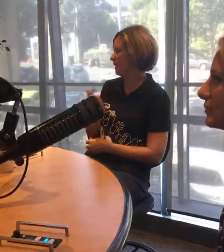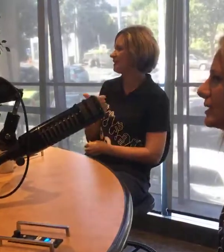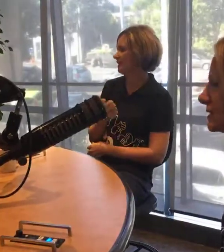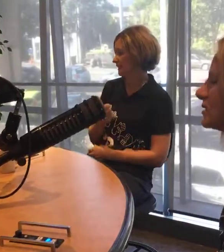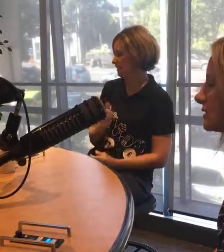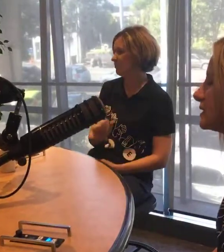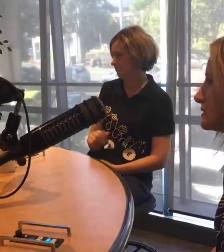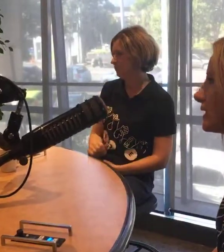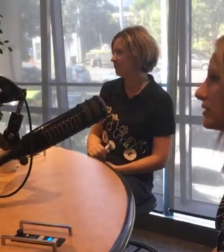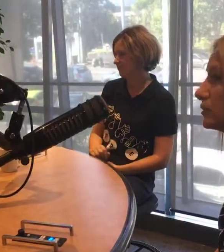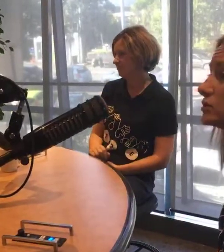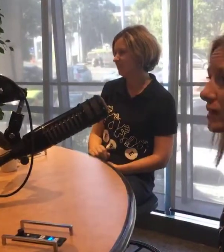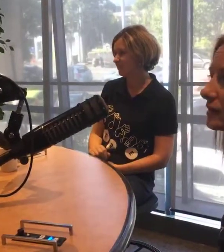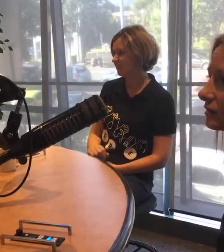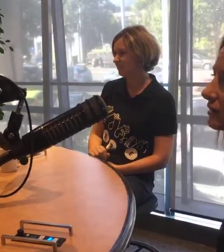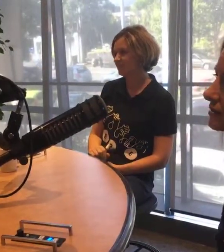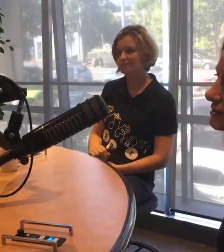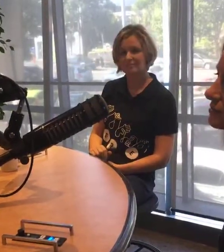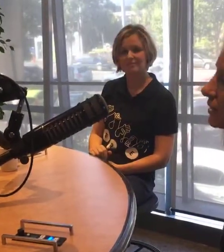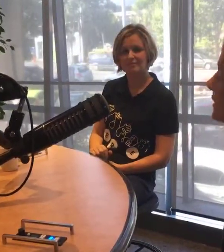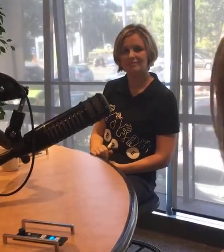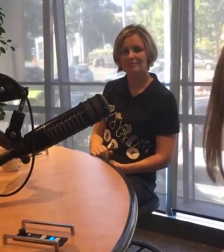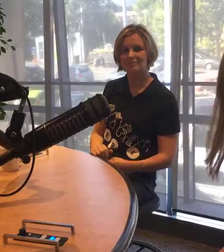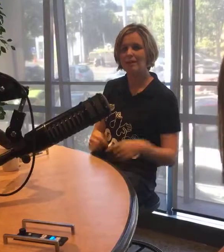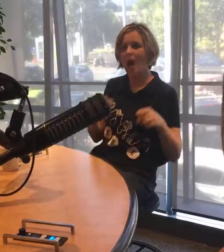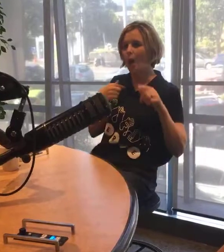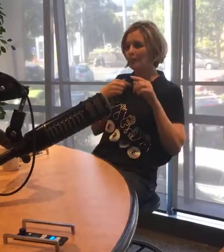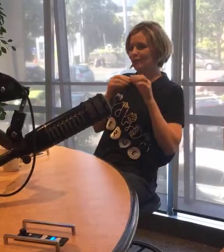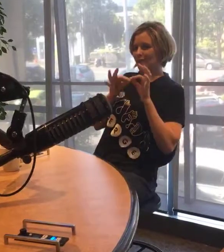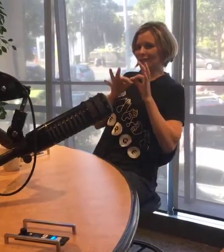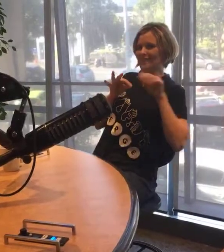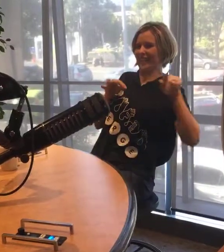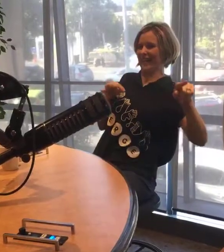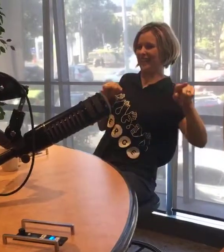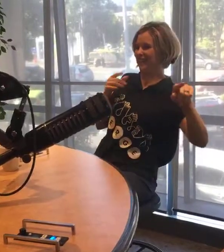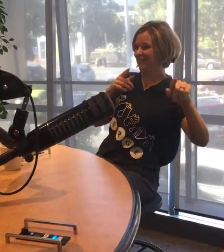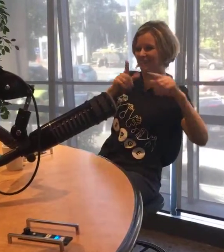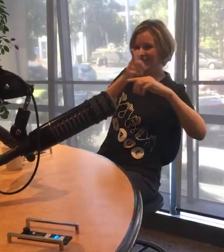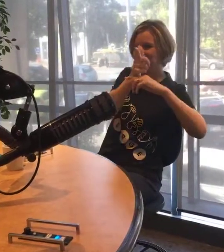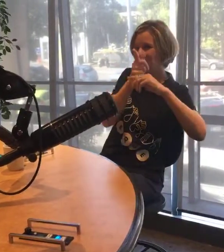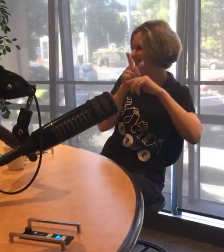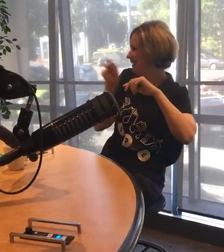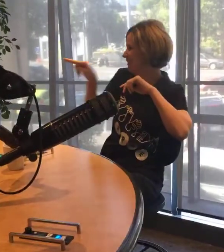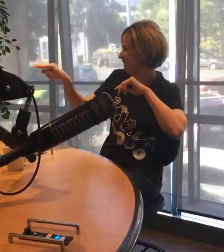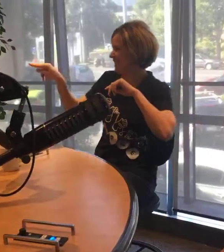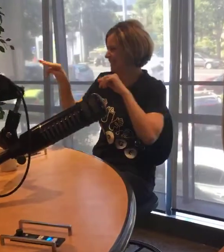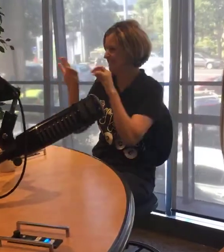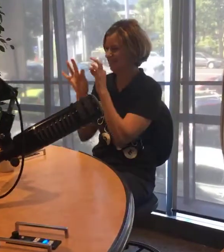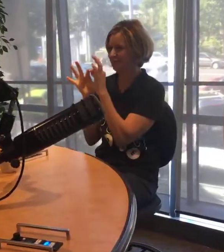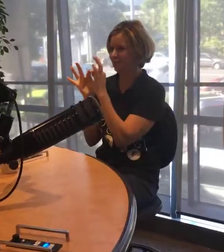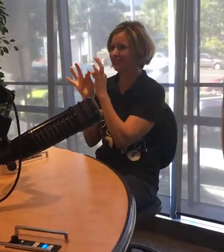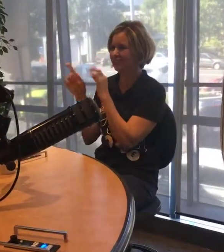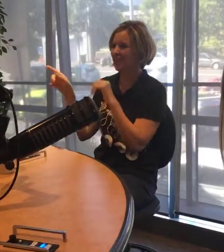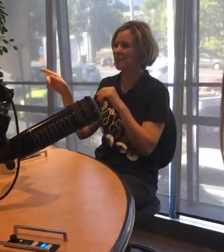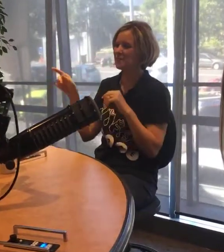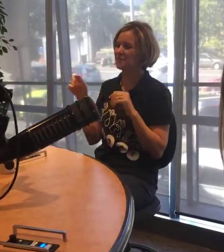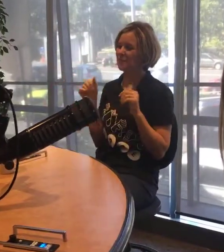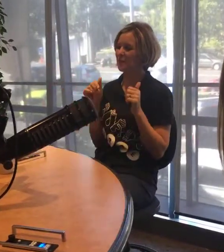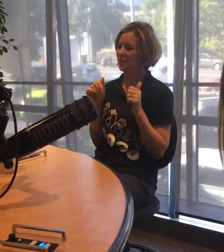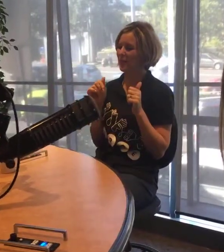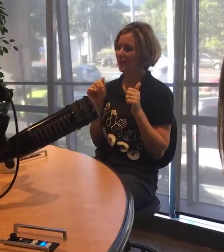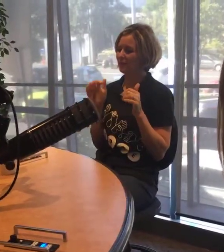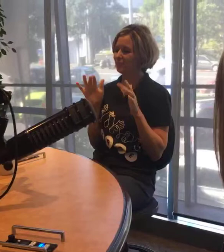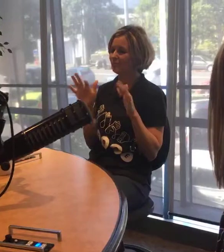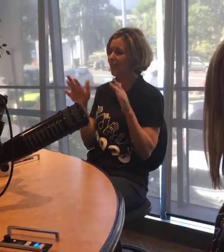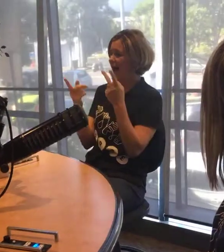So yeah, technology does play a huge part in accessibility. Yeah, absolutely. And I think as well, sorry, I was actually just interpreting